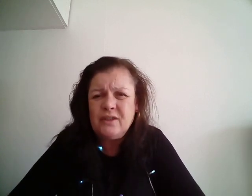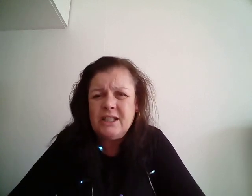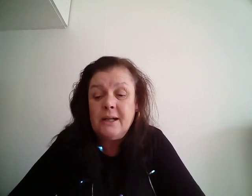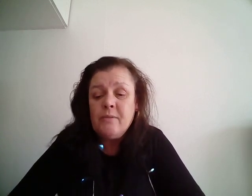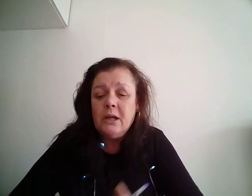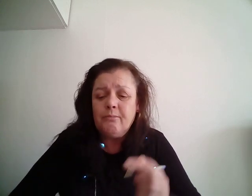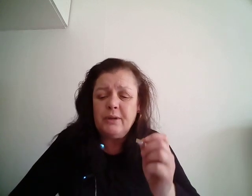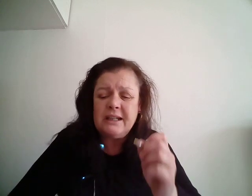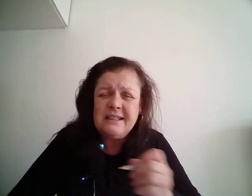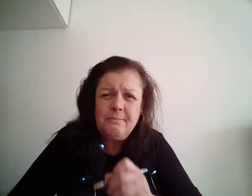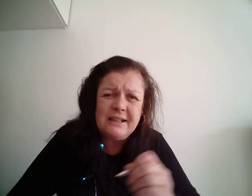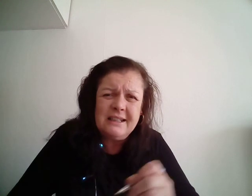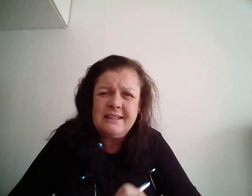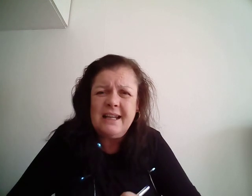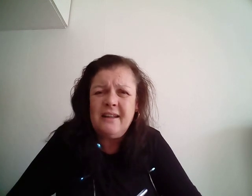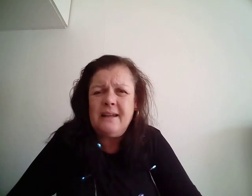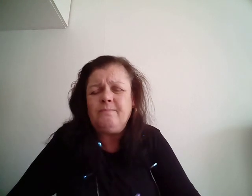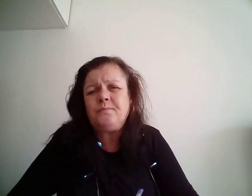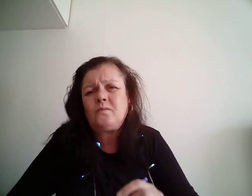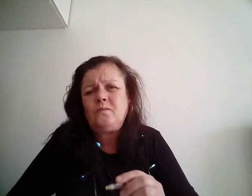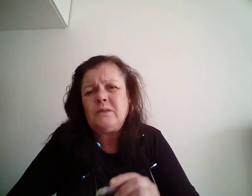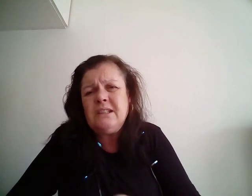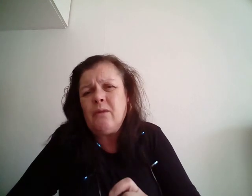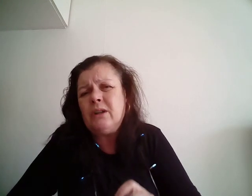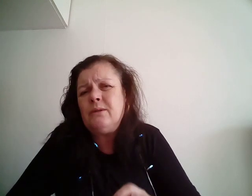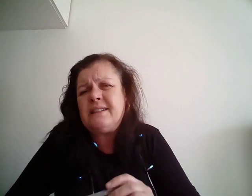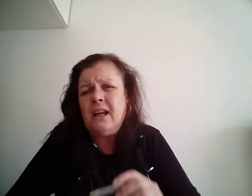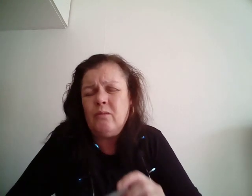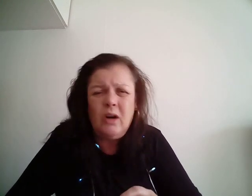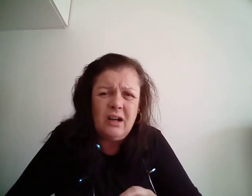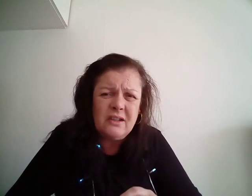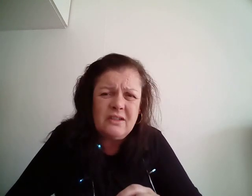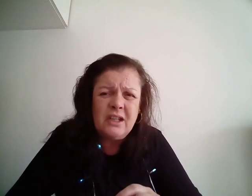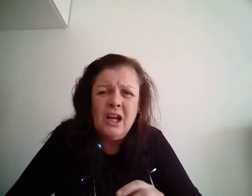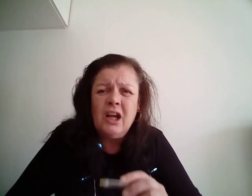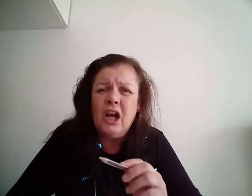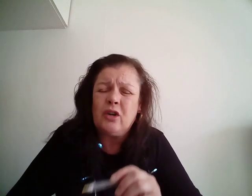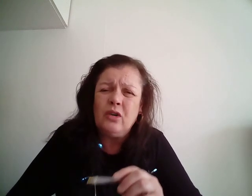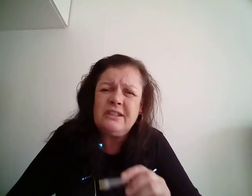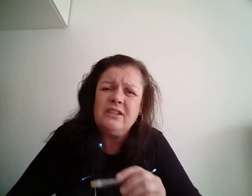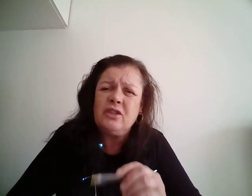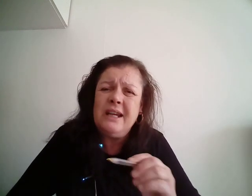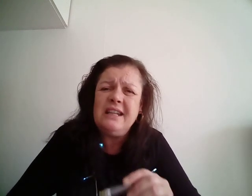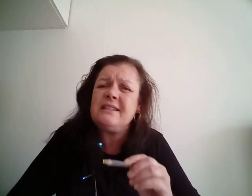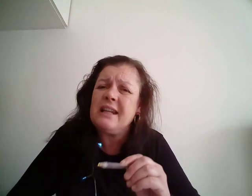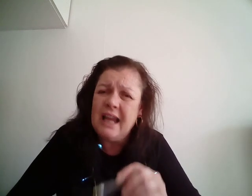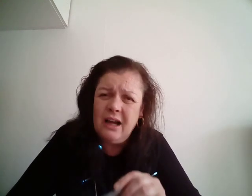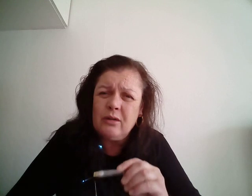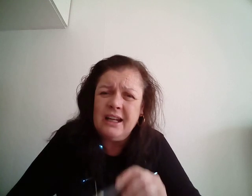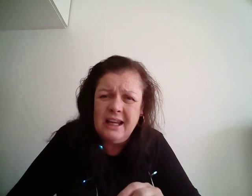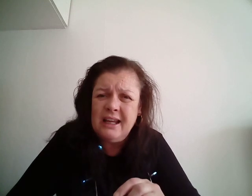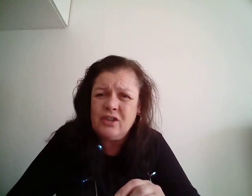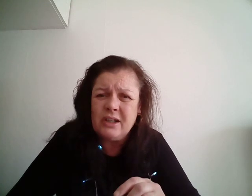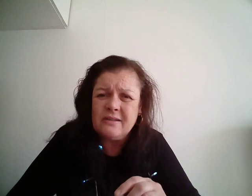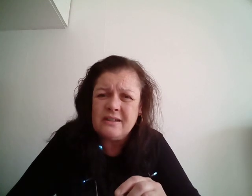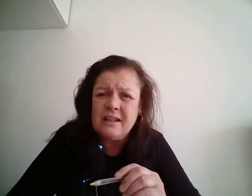video. But getting back to this now then, so what he was saying was, according to his calculations,